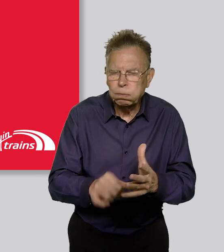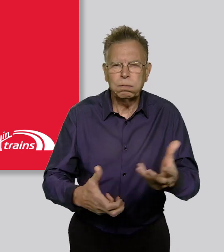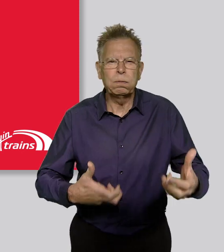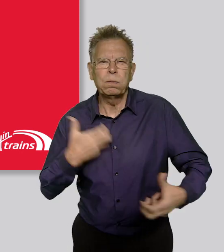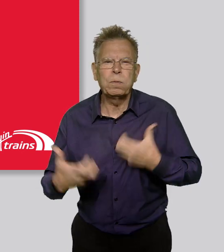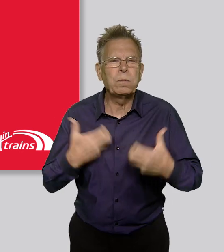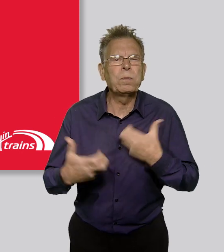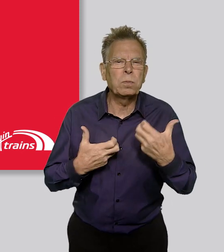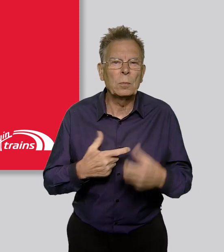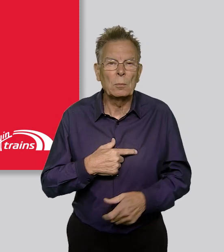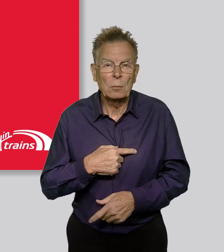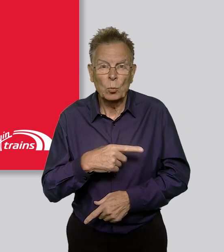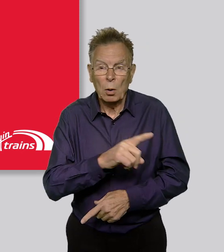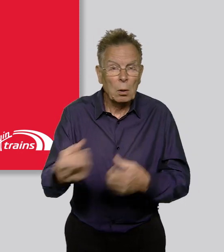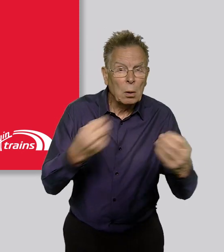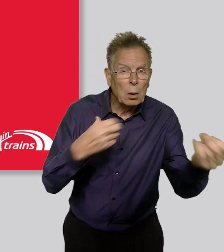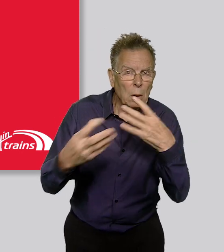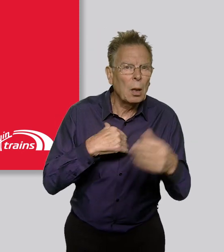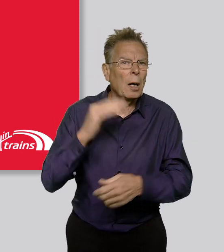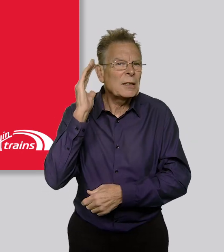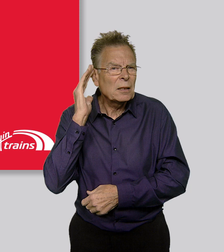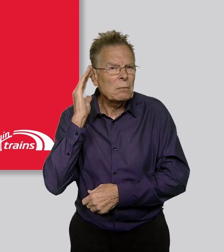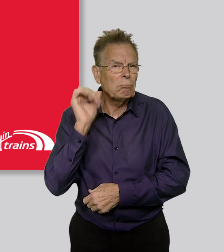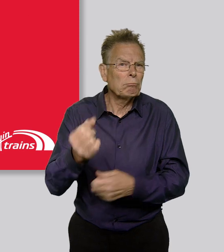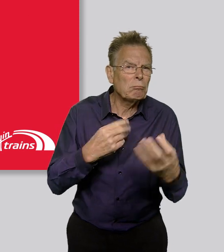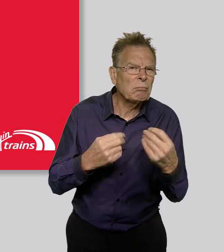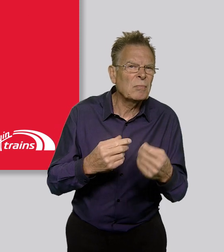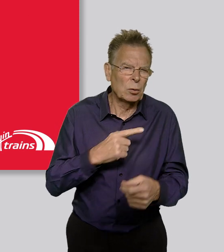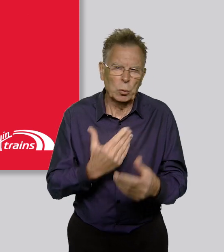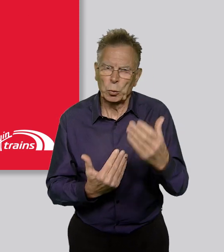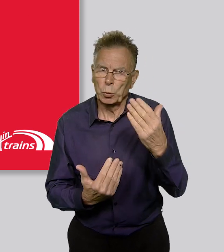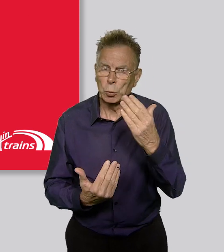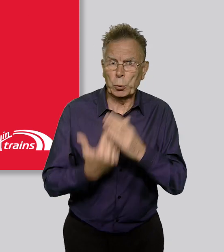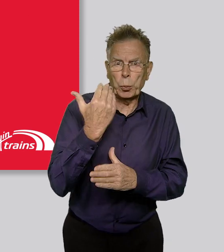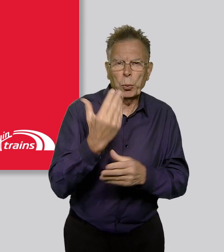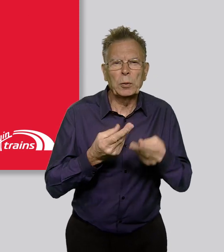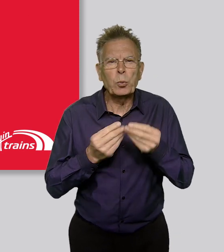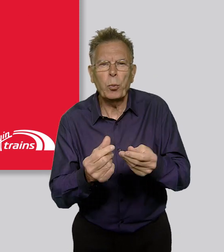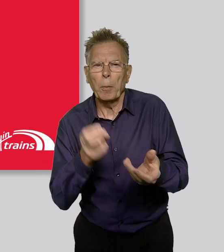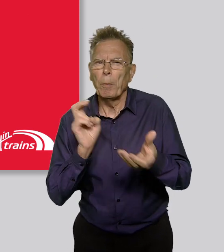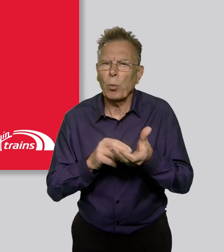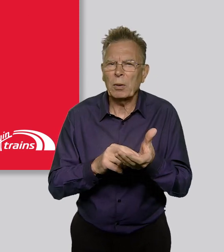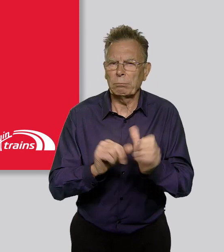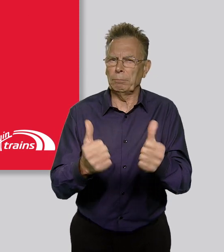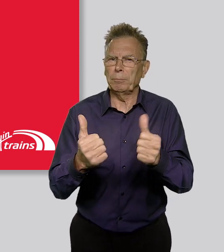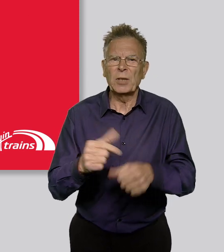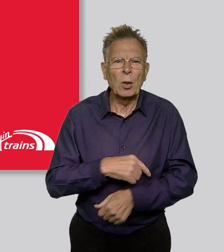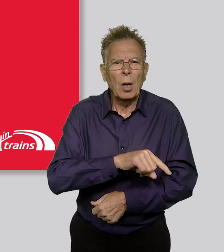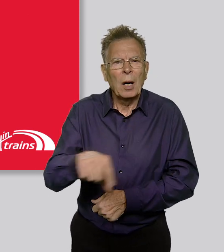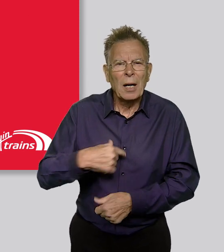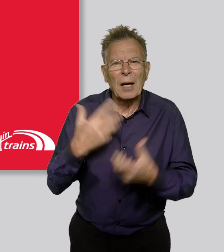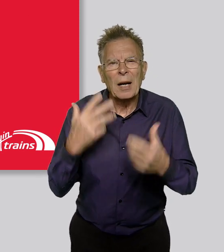a frustrating experience. So we've listened to all your feedback and created a brand new, smoother